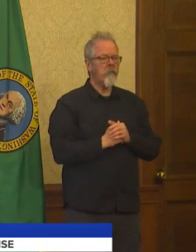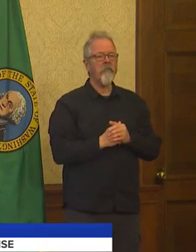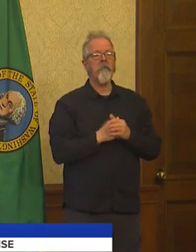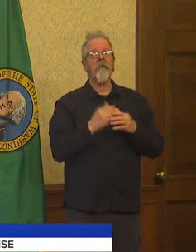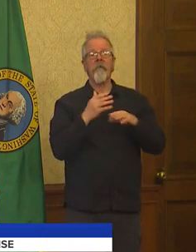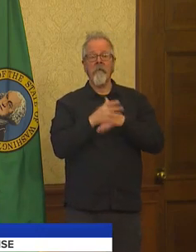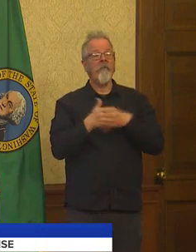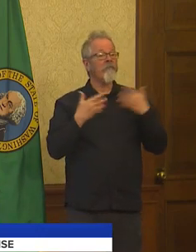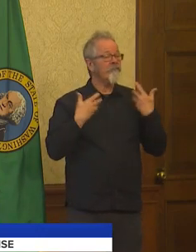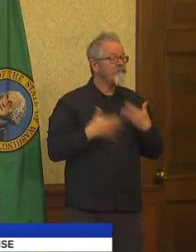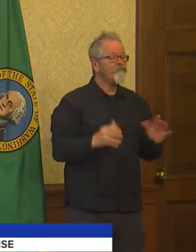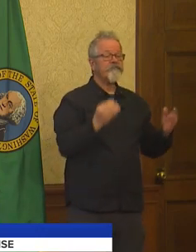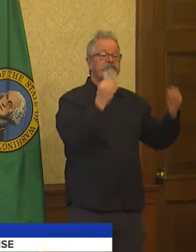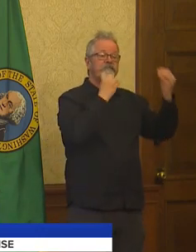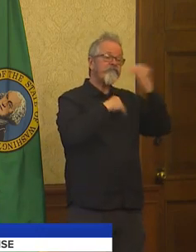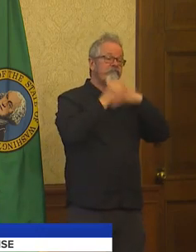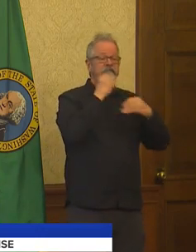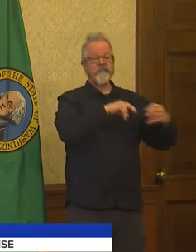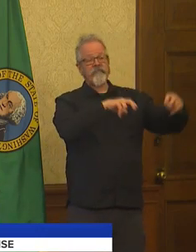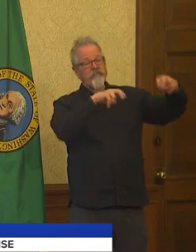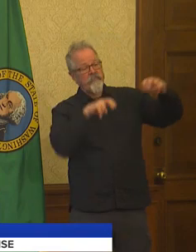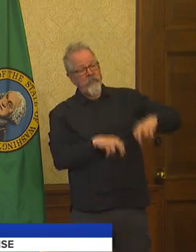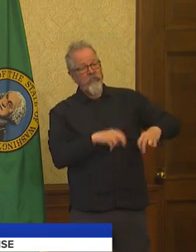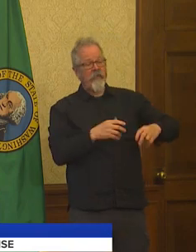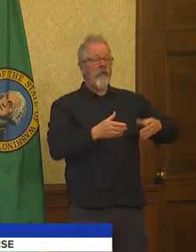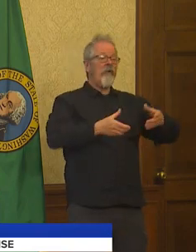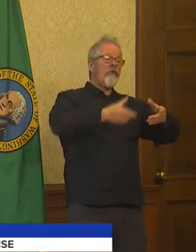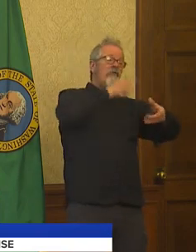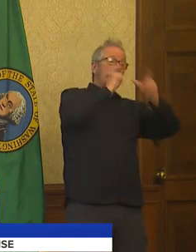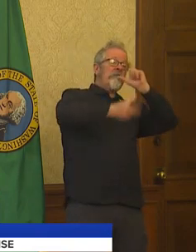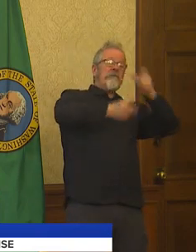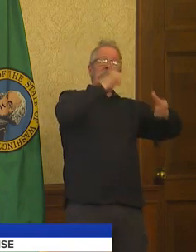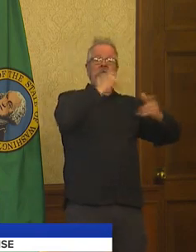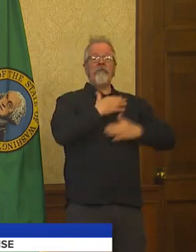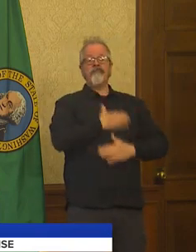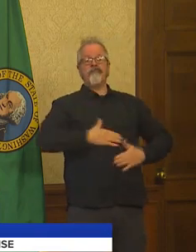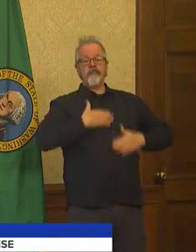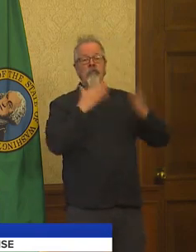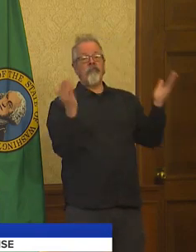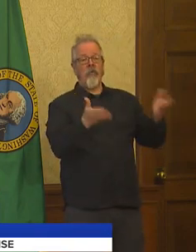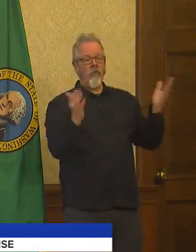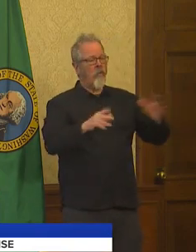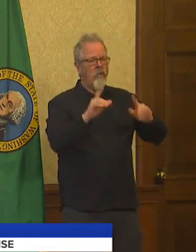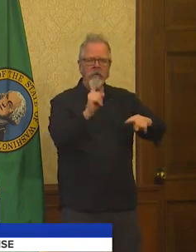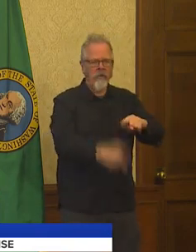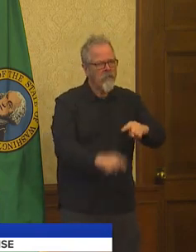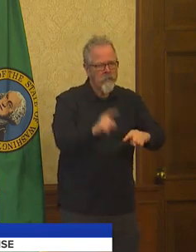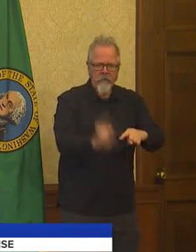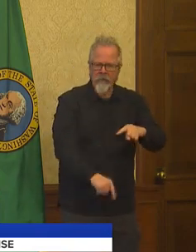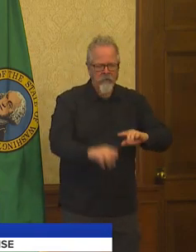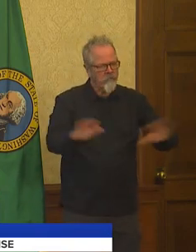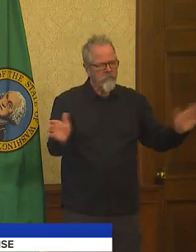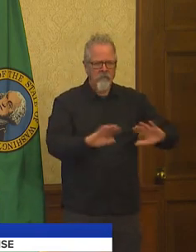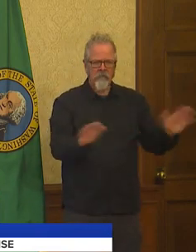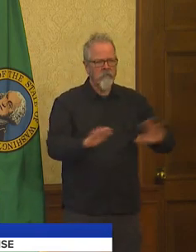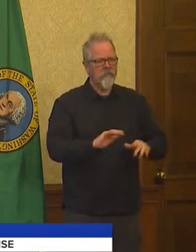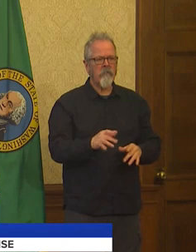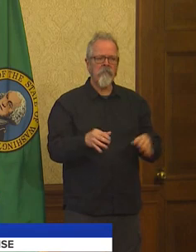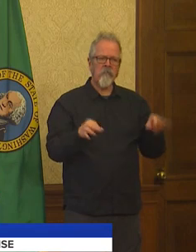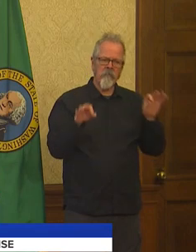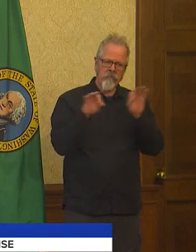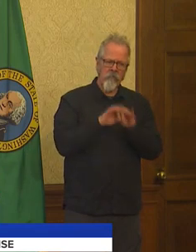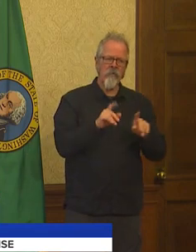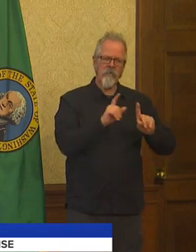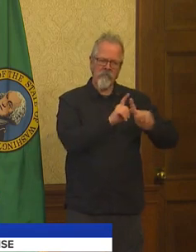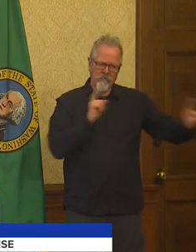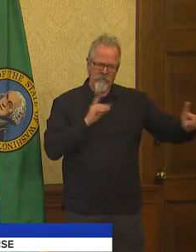Now, this announcement follows another great example of groups and individuals working together to ensure that our activities